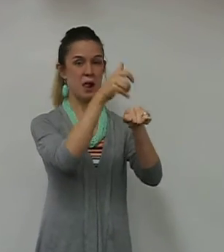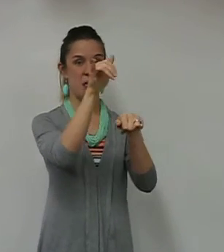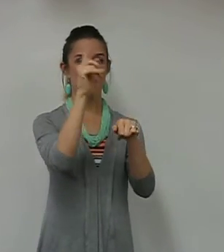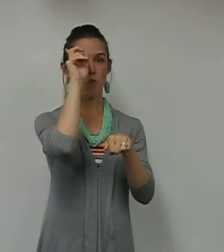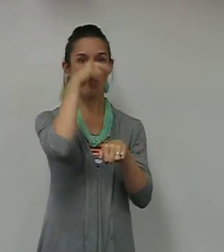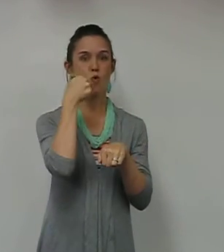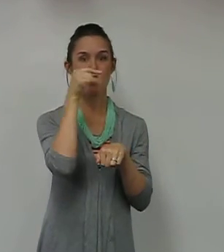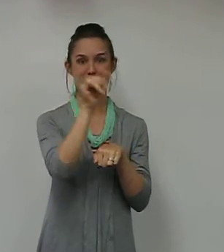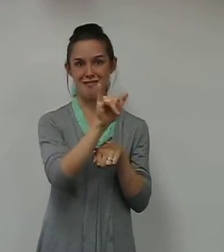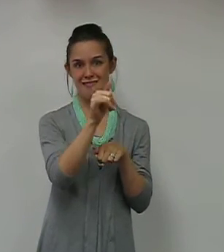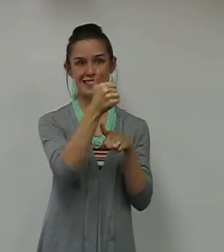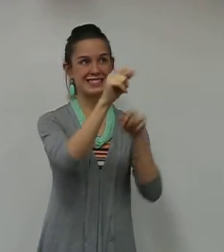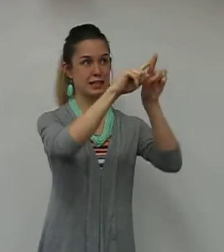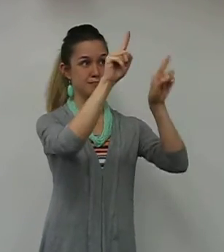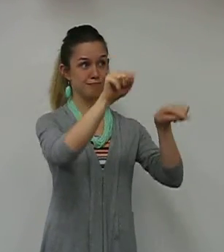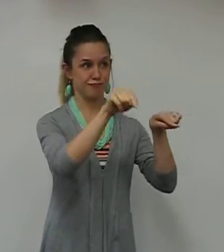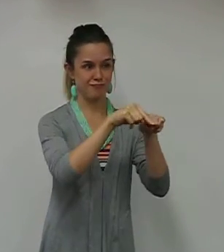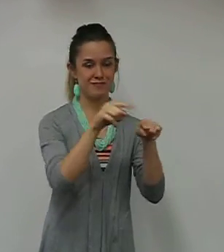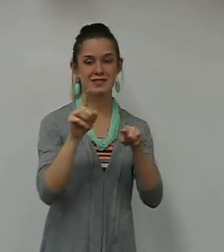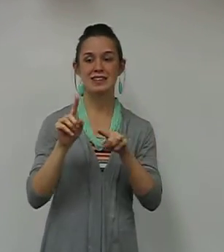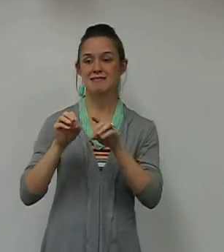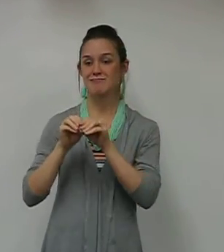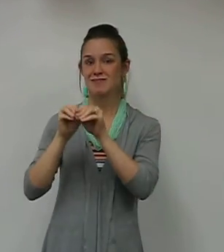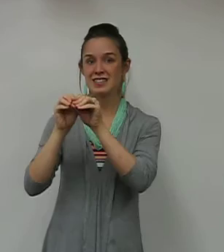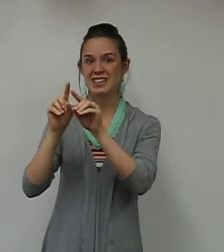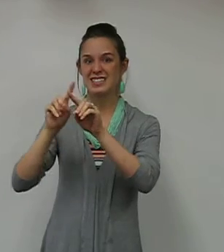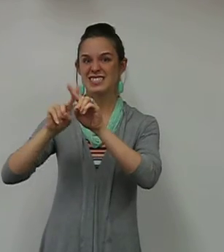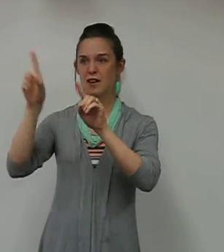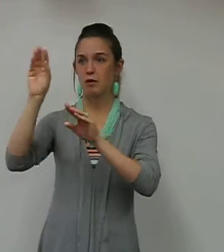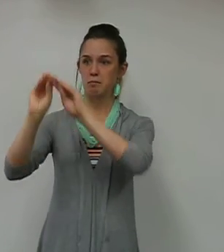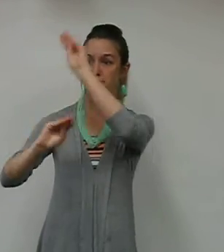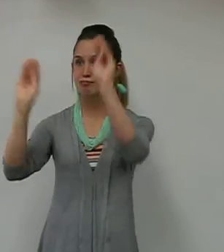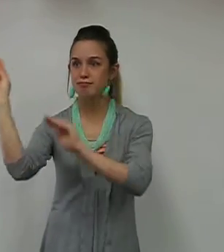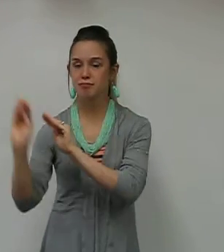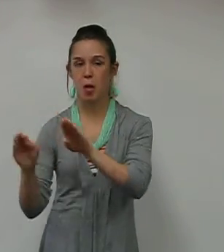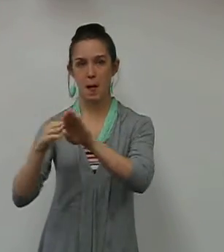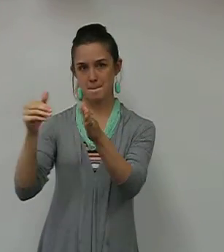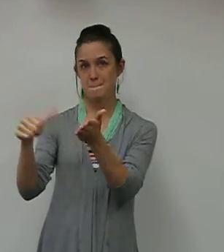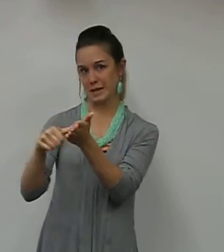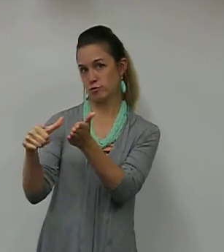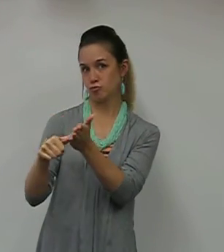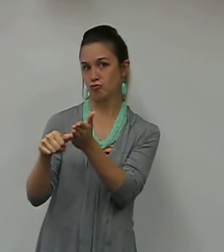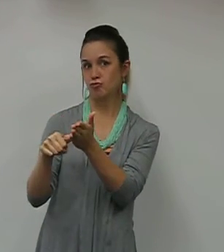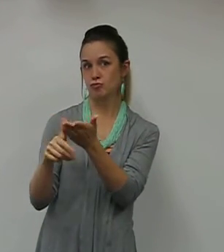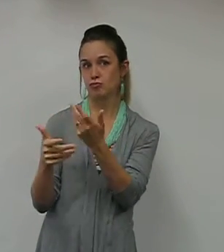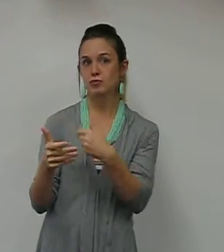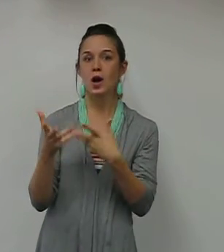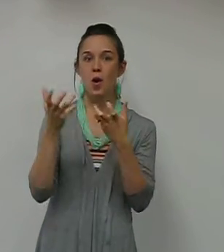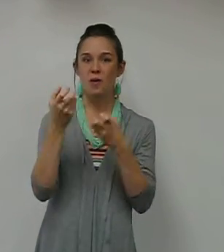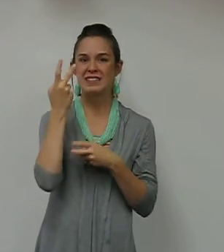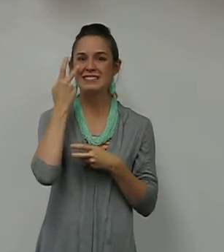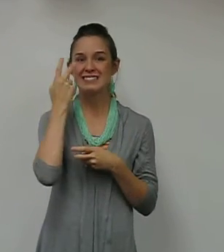in a 10 frame. I tried scattered because I wanted to see if children could make sense of numbers in a scattered